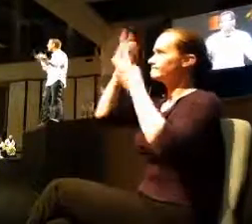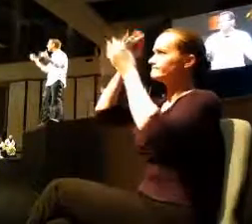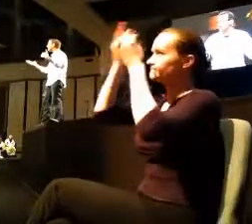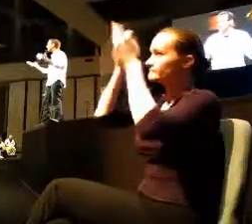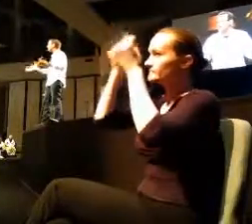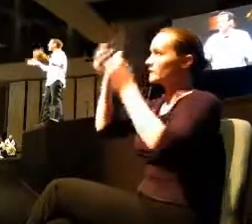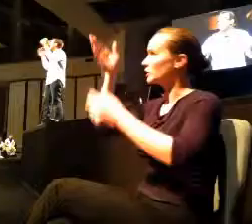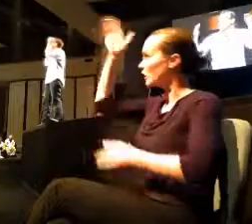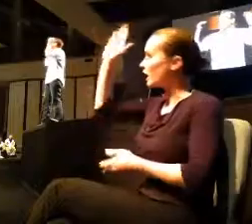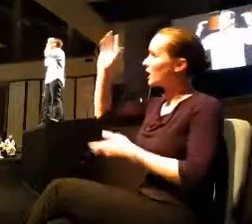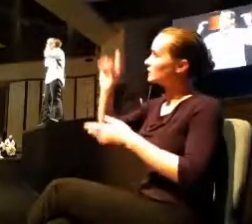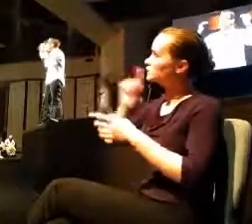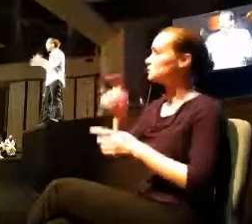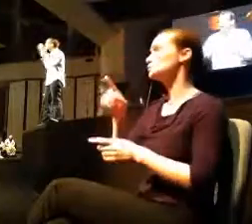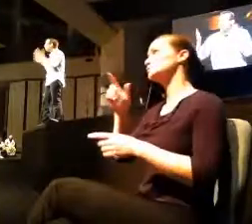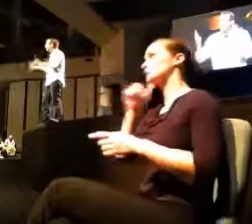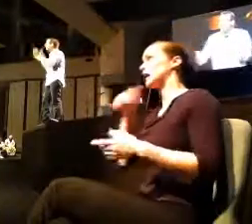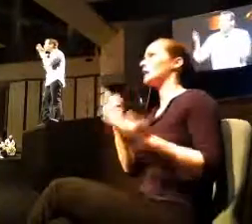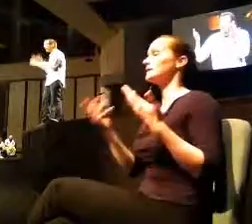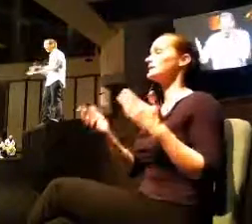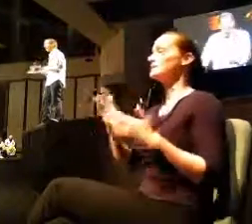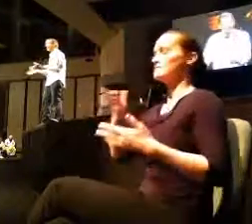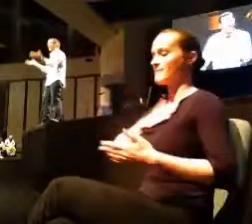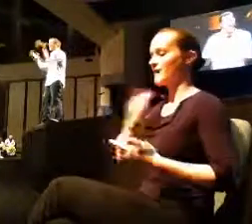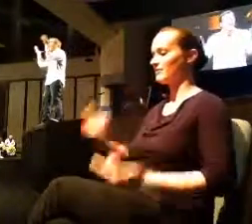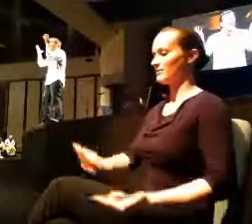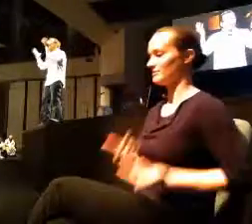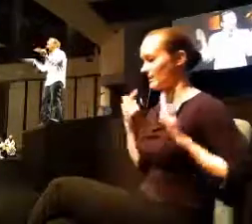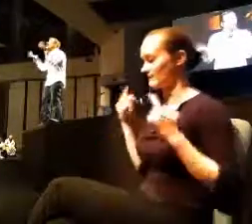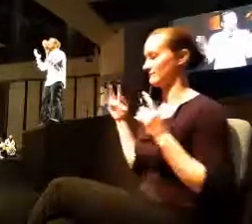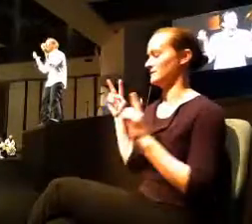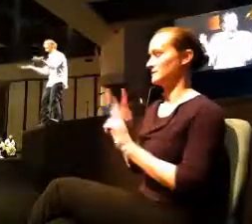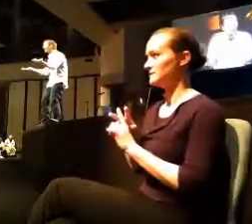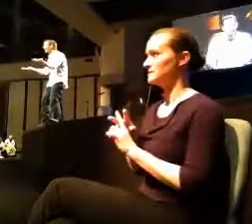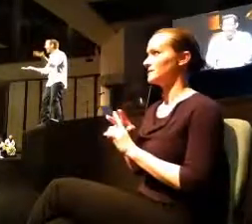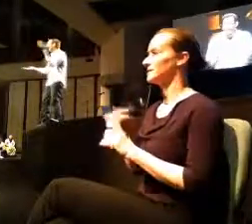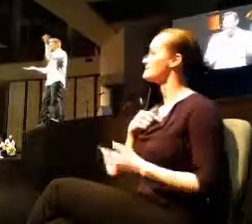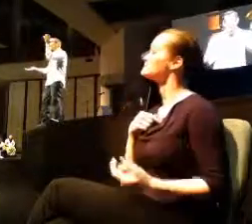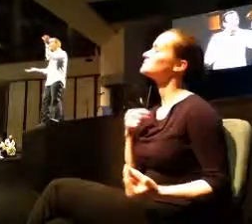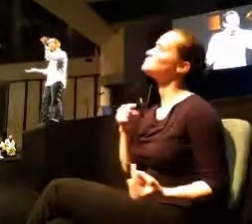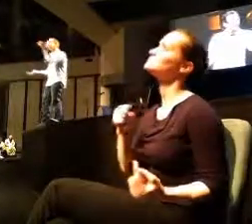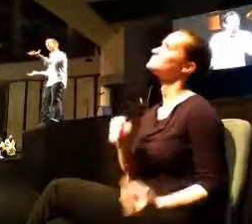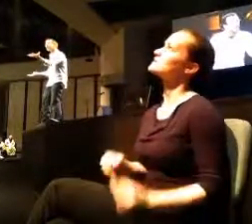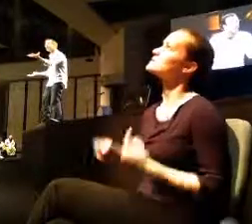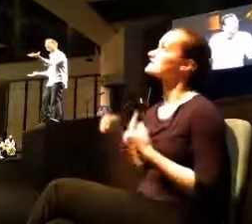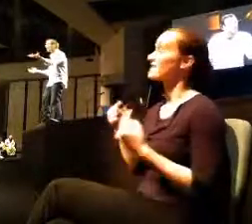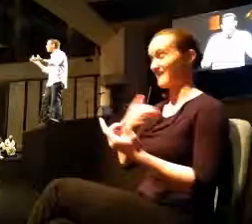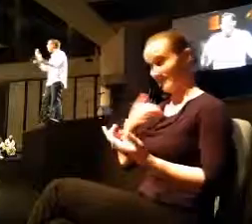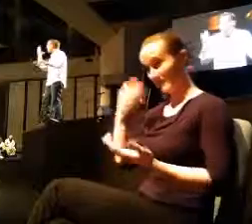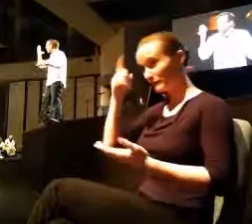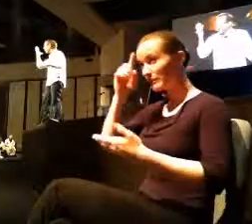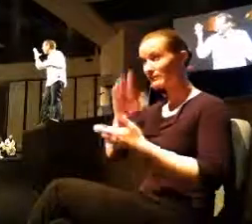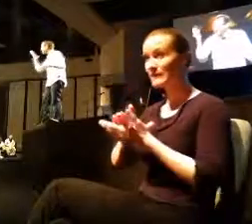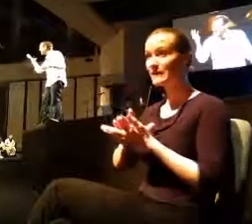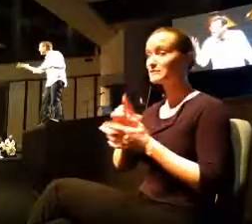God does or doesn't exist. This is my real life, and I'm just struggling. I've got these beliefs, but I've got all this